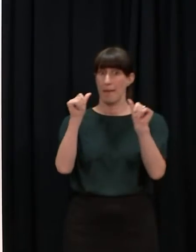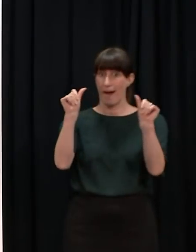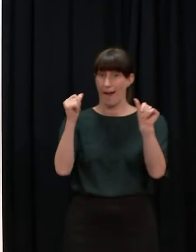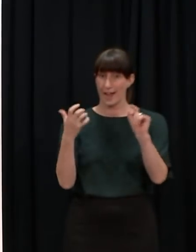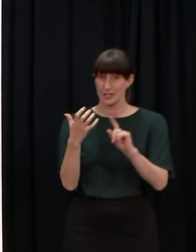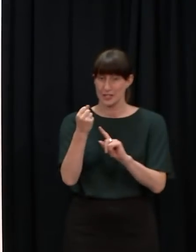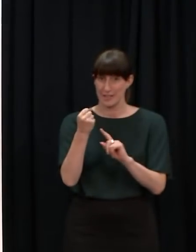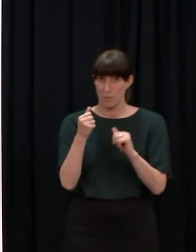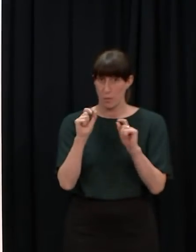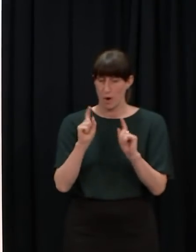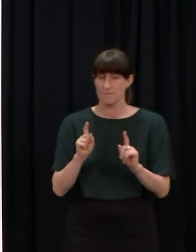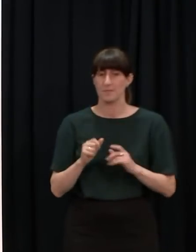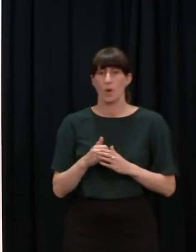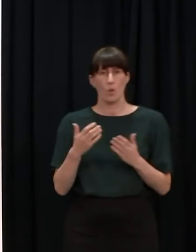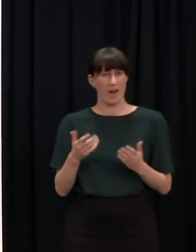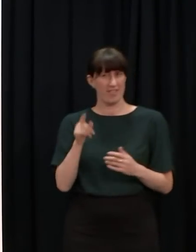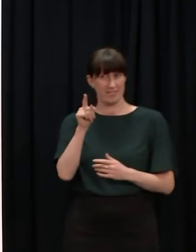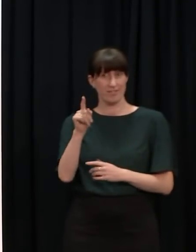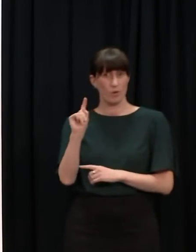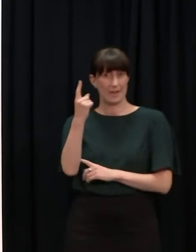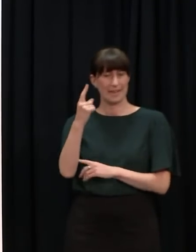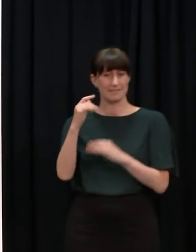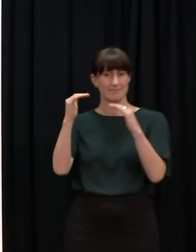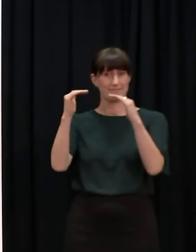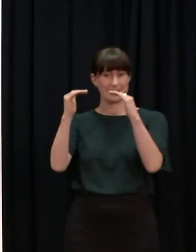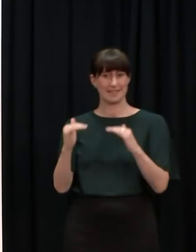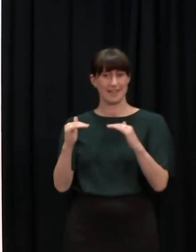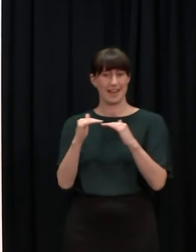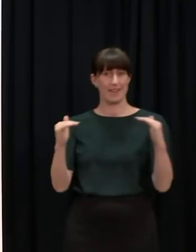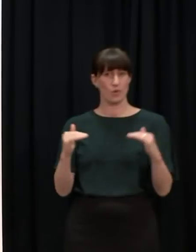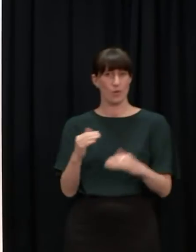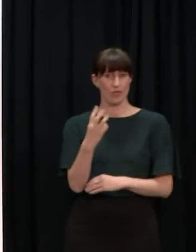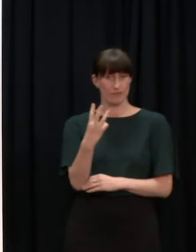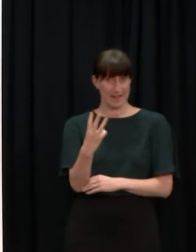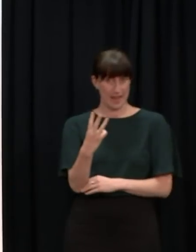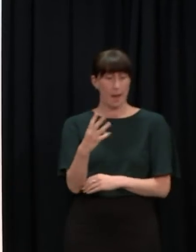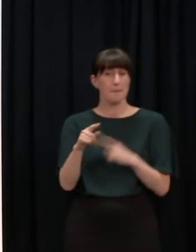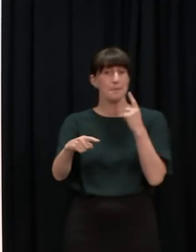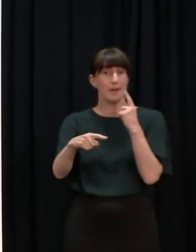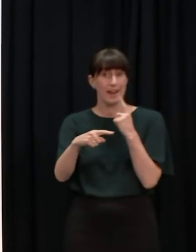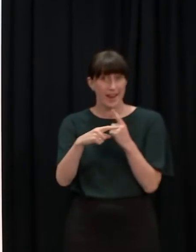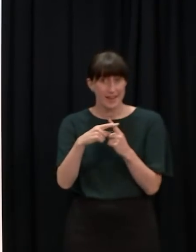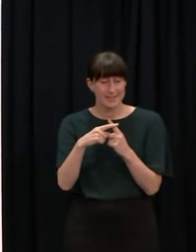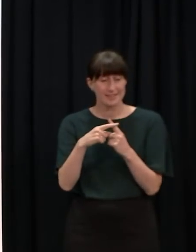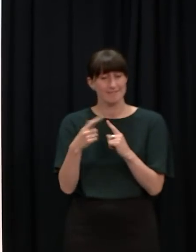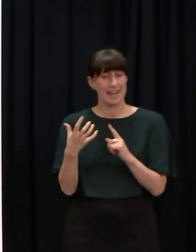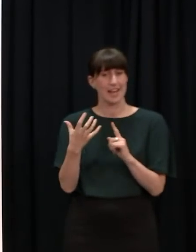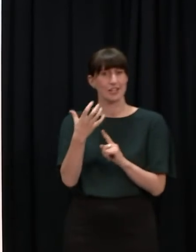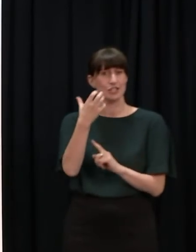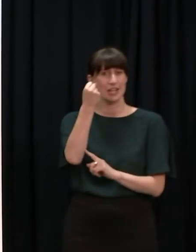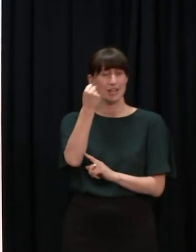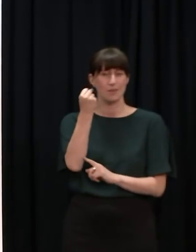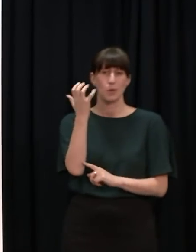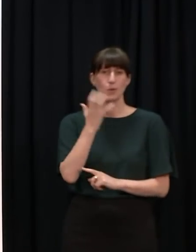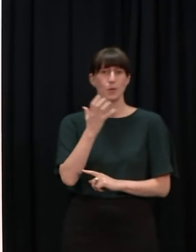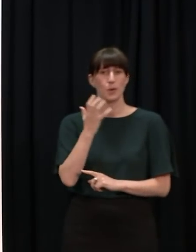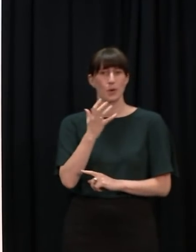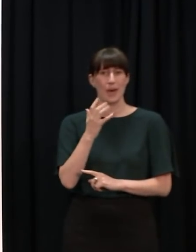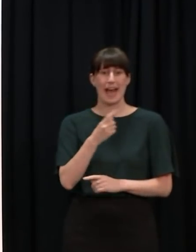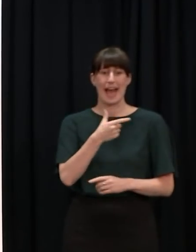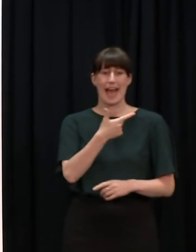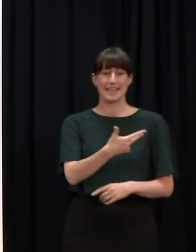city has returned to COVID-19 alert level 3, they've also achieved the significant milestone of